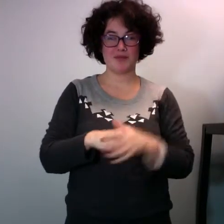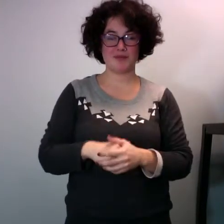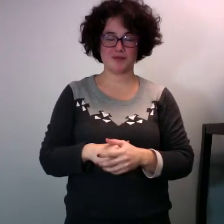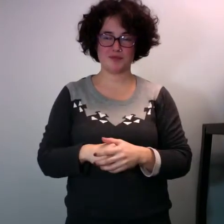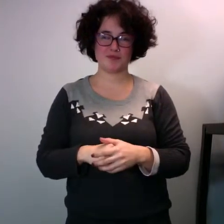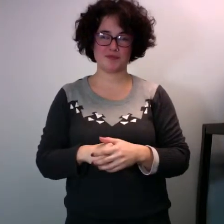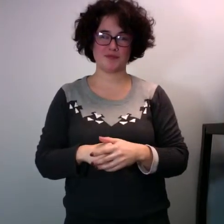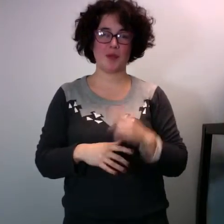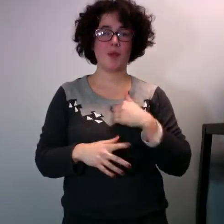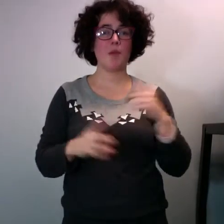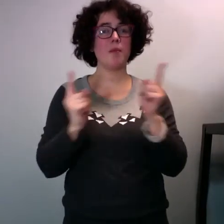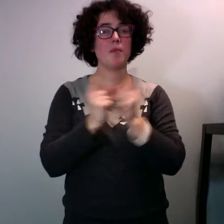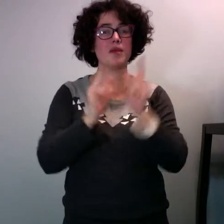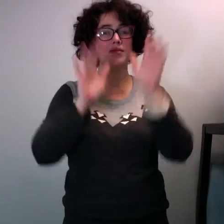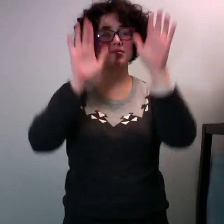meal together.